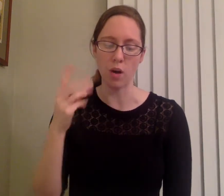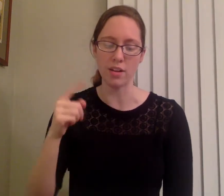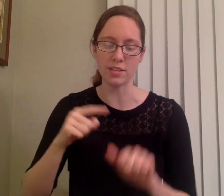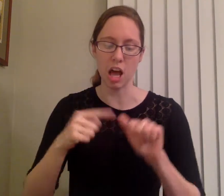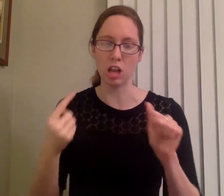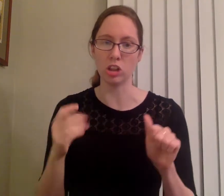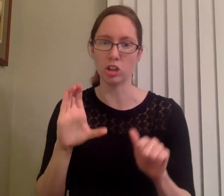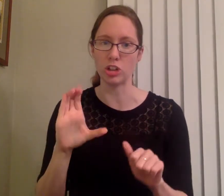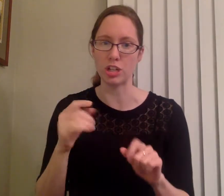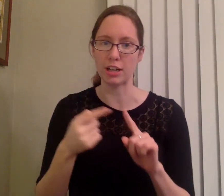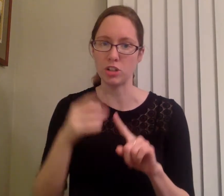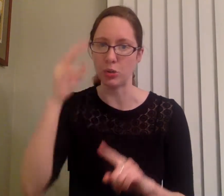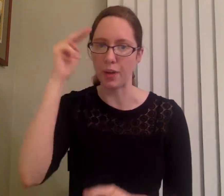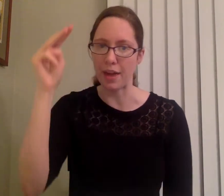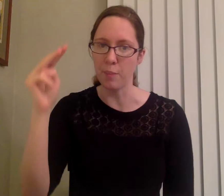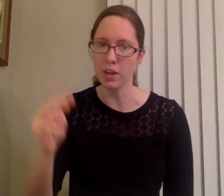was allergic to him.